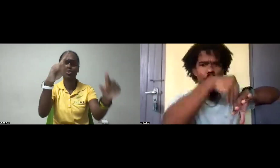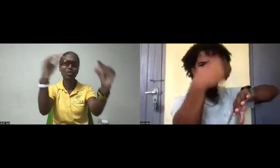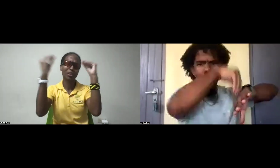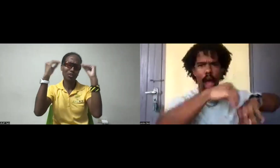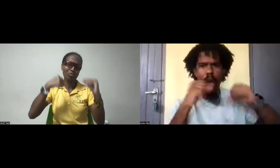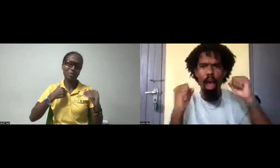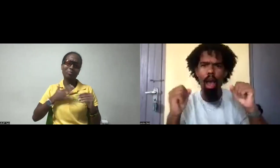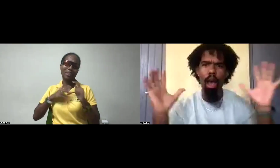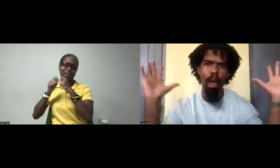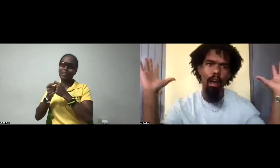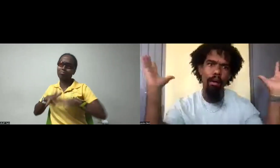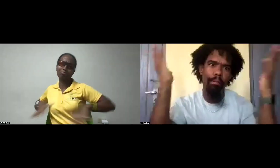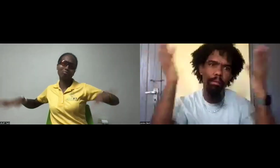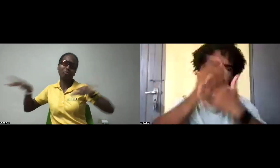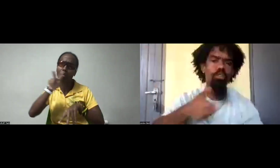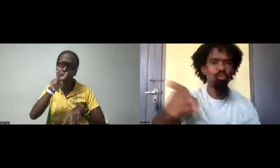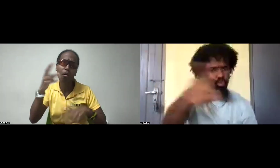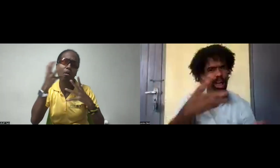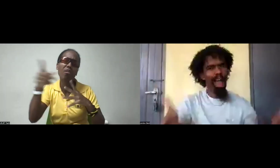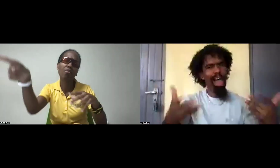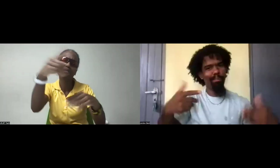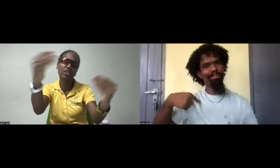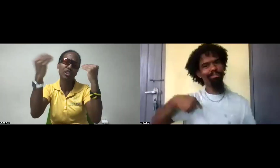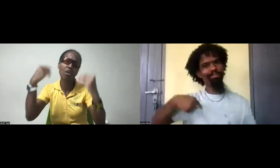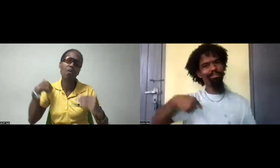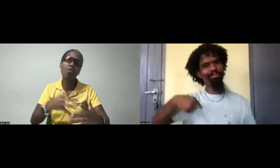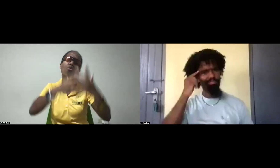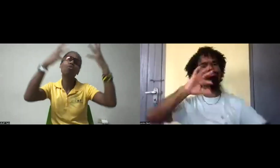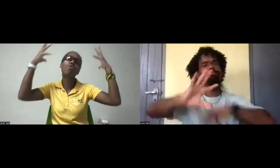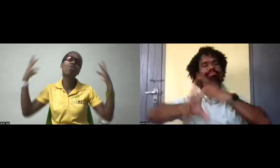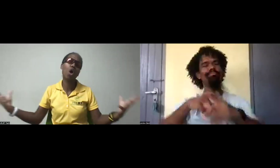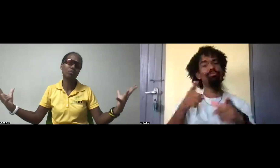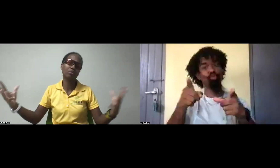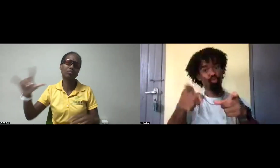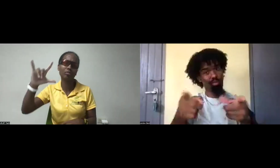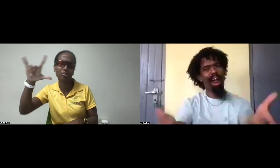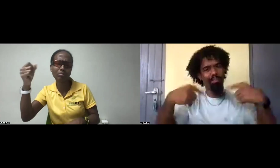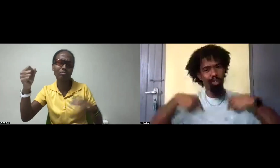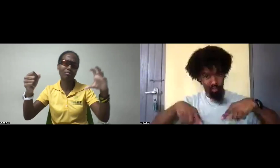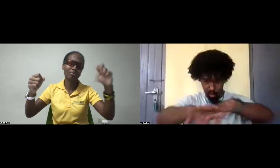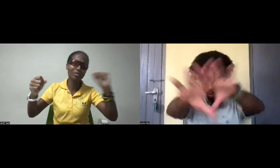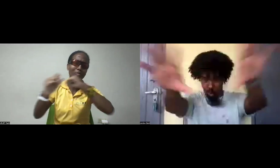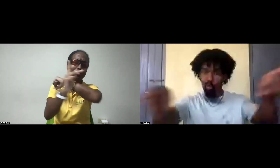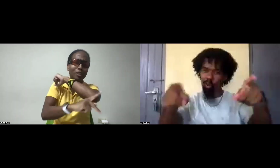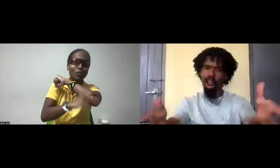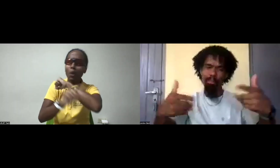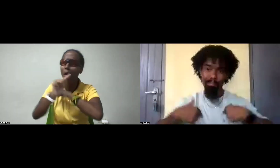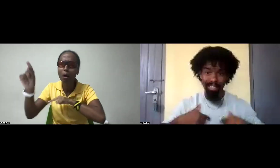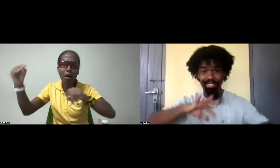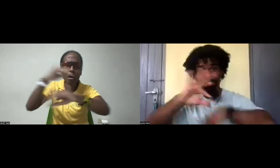from everybody, and it's really good. You taught my team, and you taught us a lot within